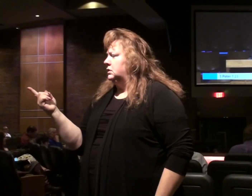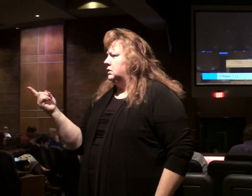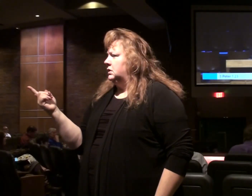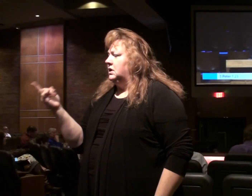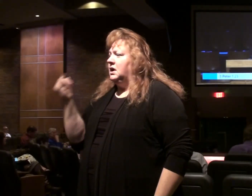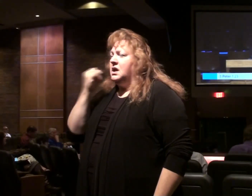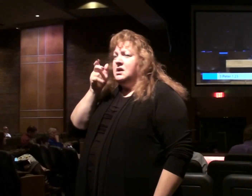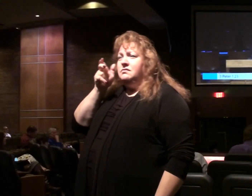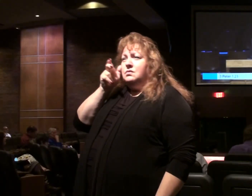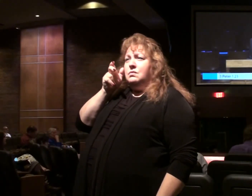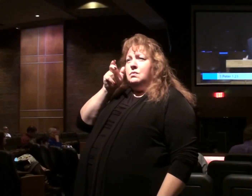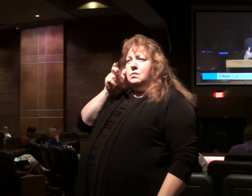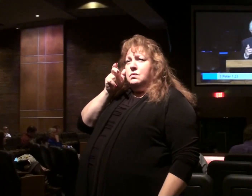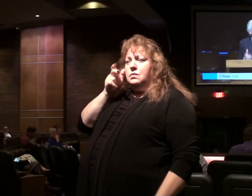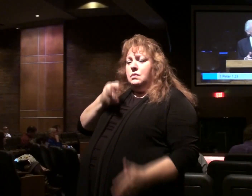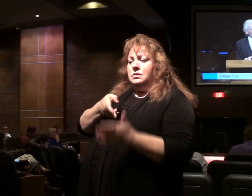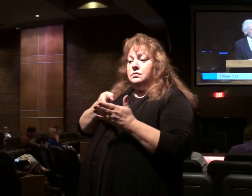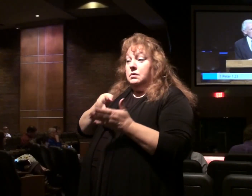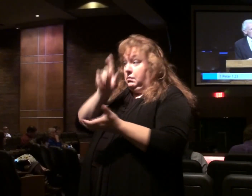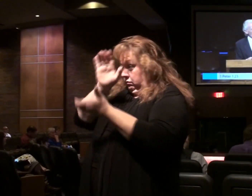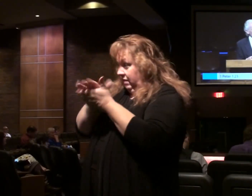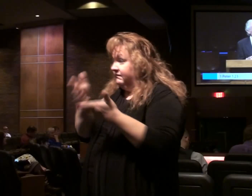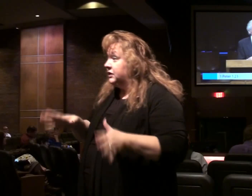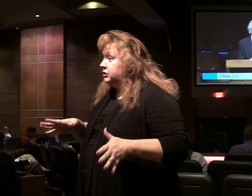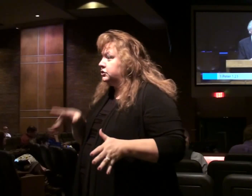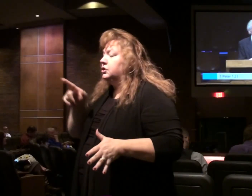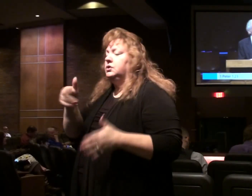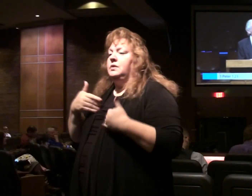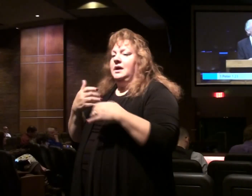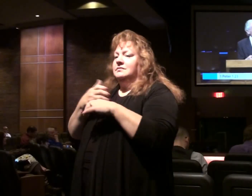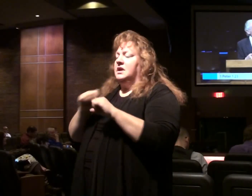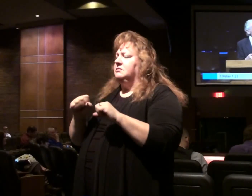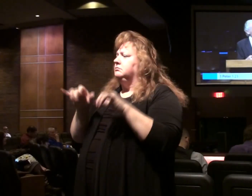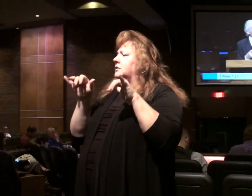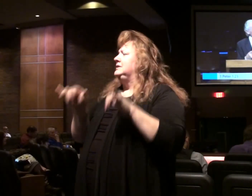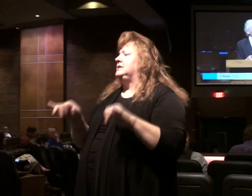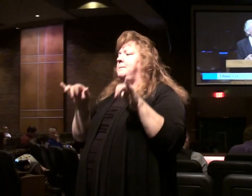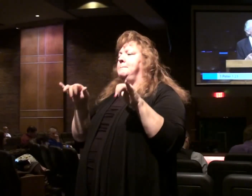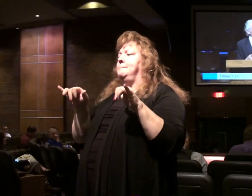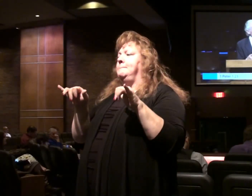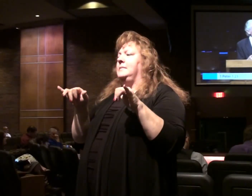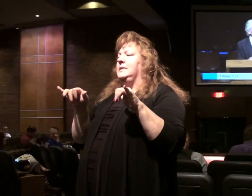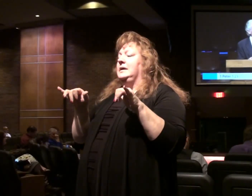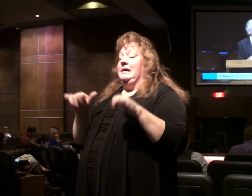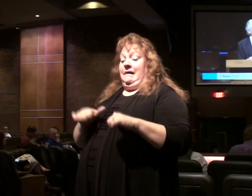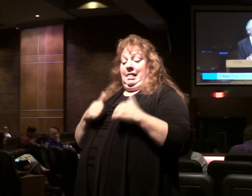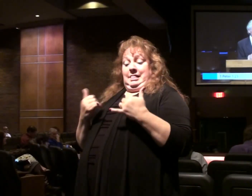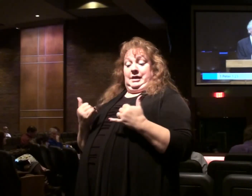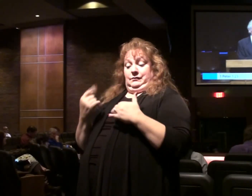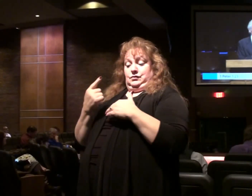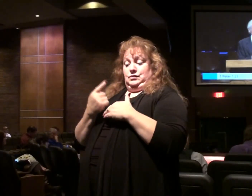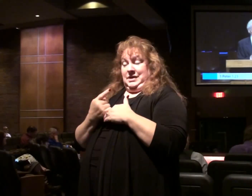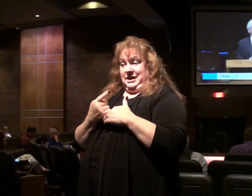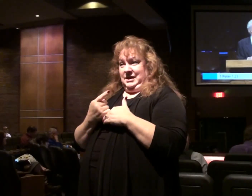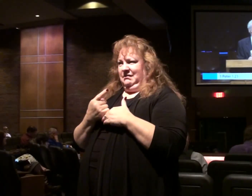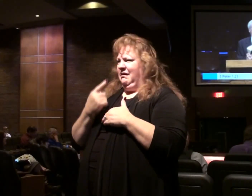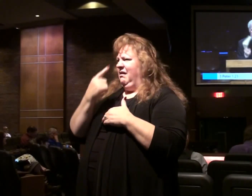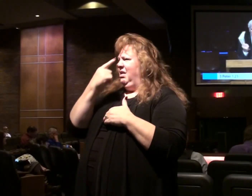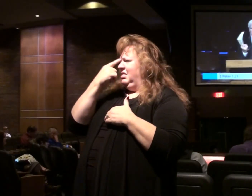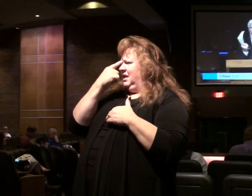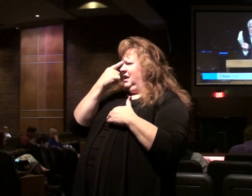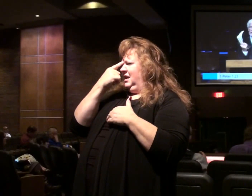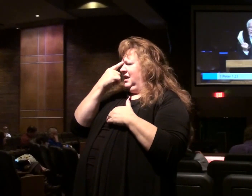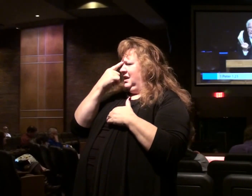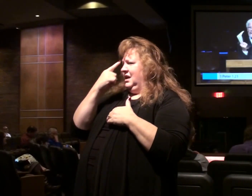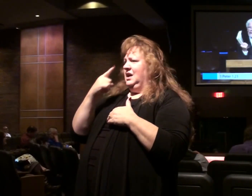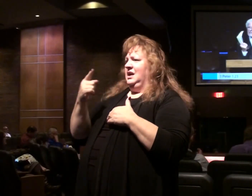If you've heard the gospel, you believe it, you were saved. It does the same thing. It's just as alive today. You think about it.